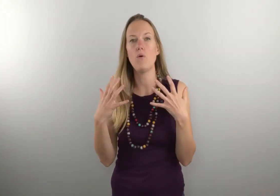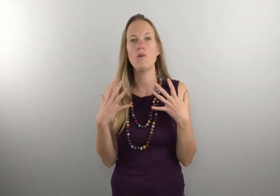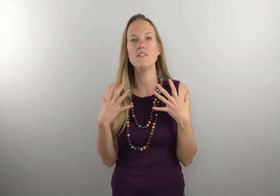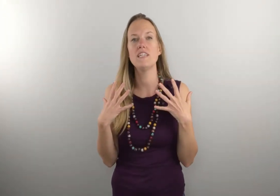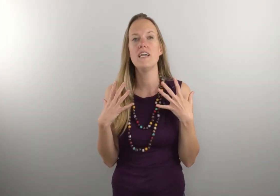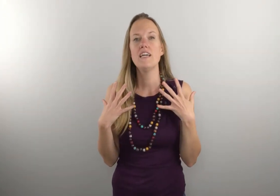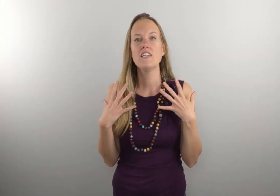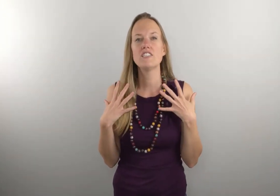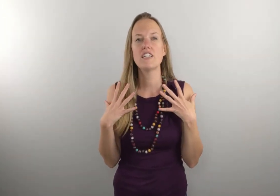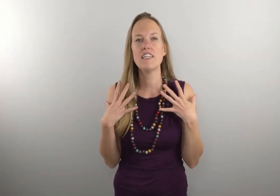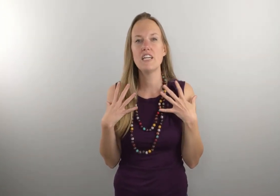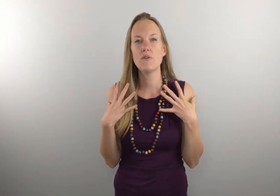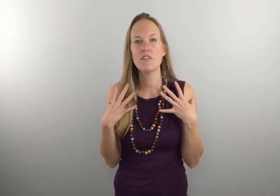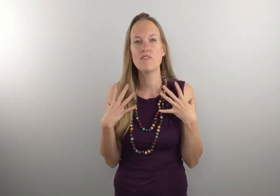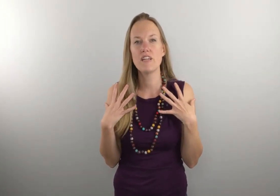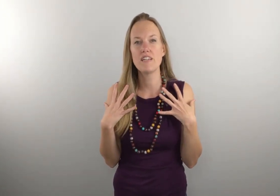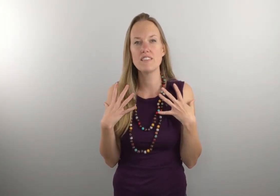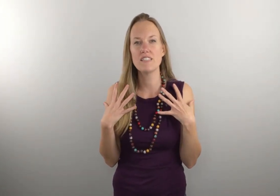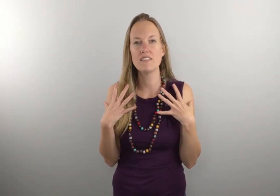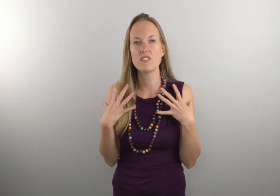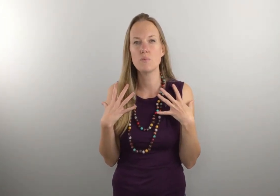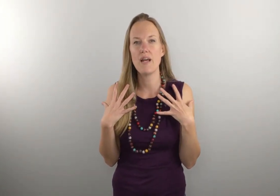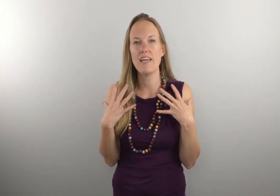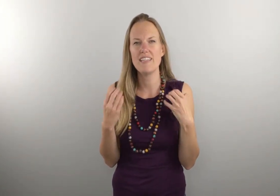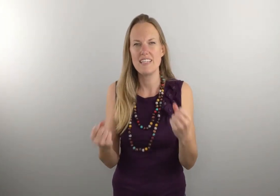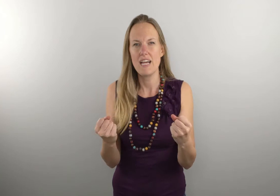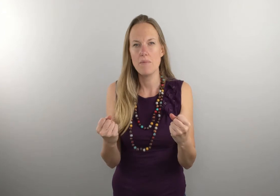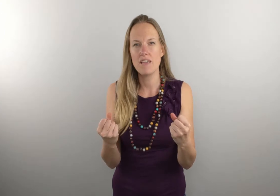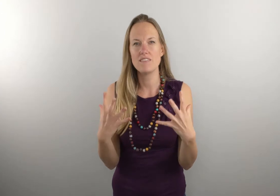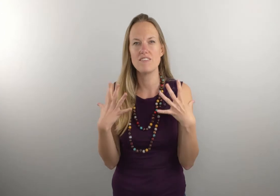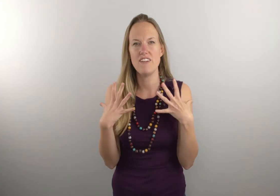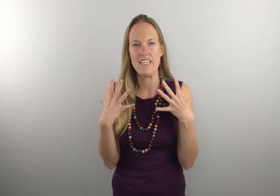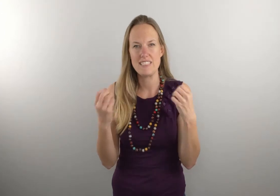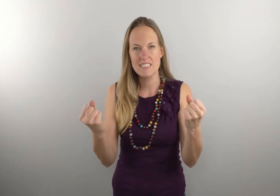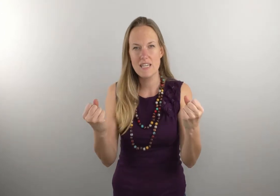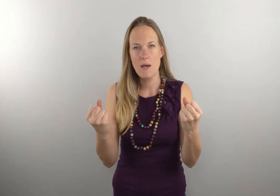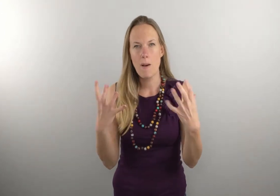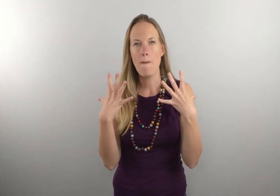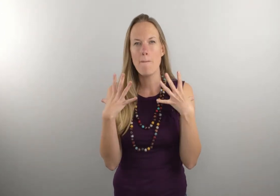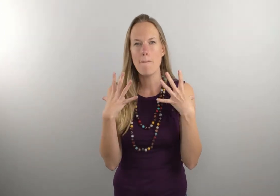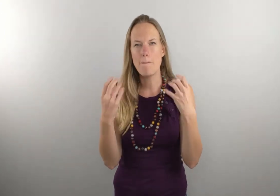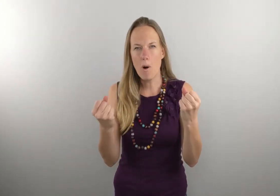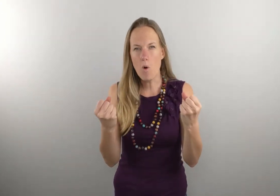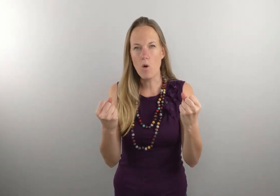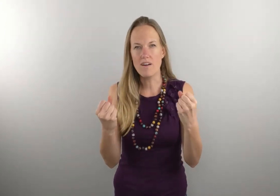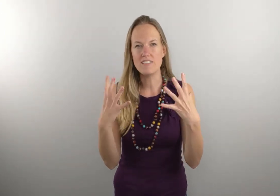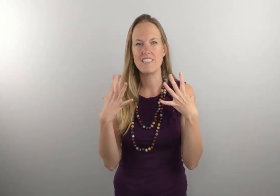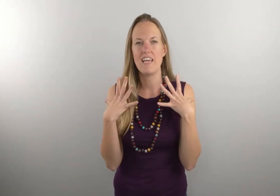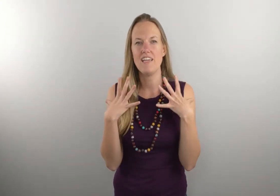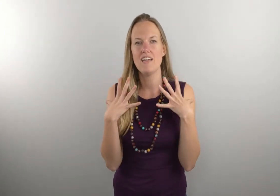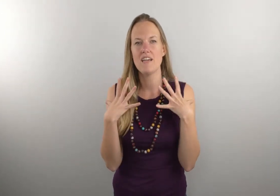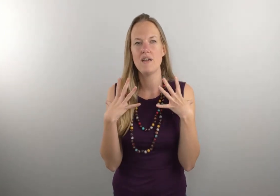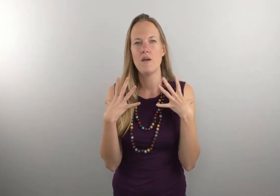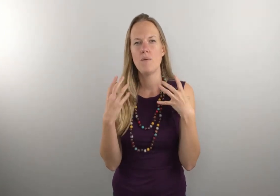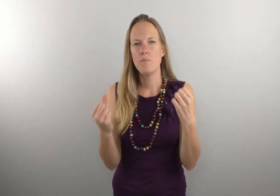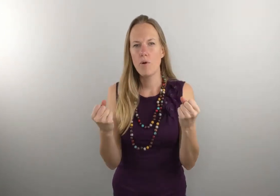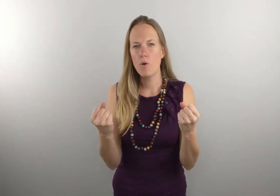bold. You're starting here with your fingers a little spread and then coming out to fists. Bold, okay?